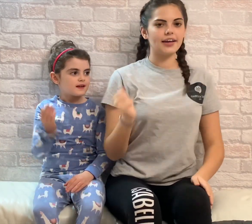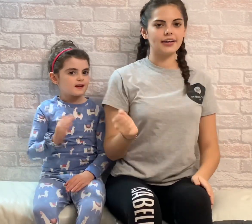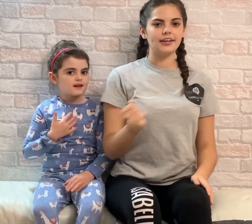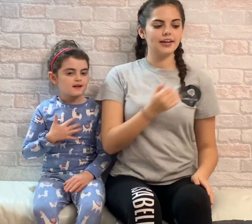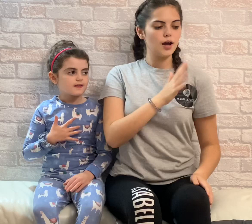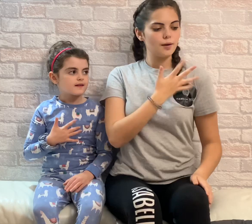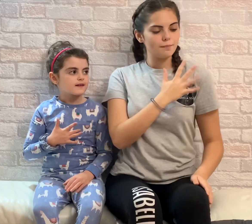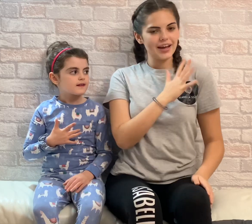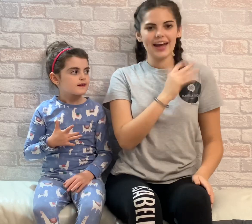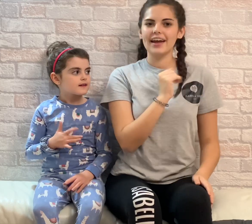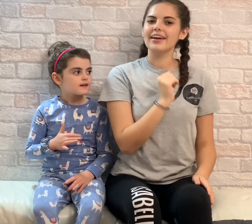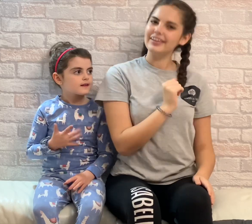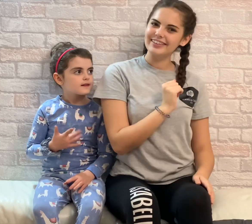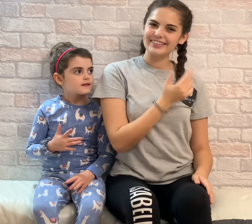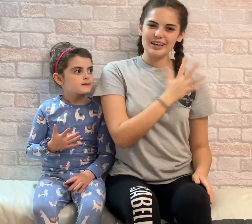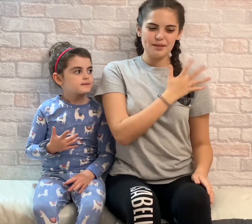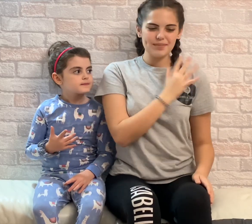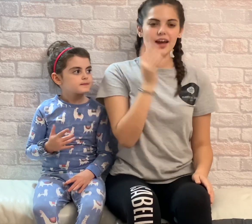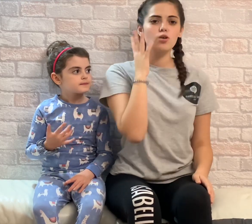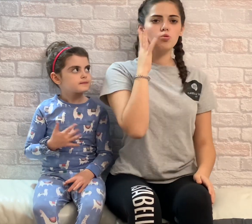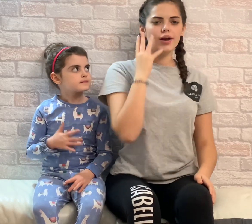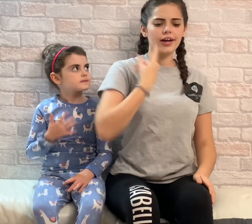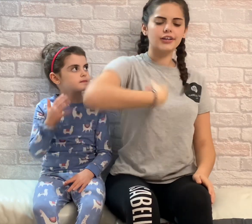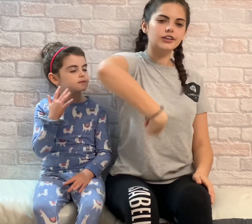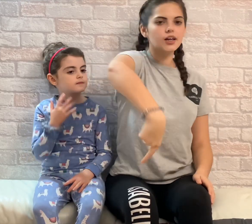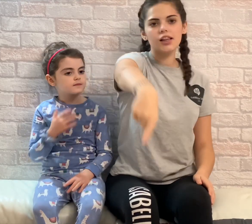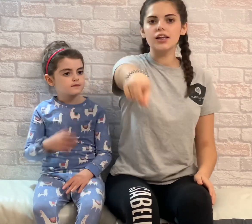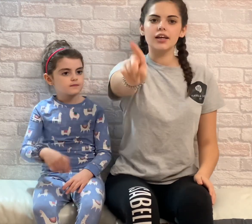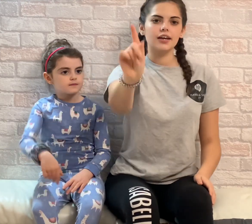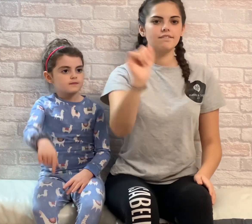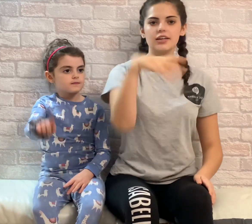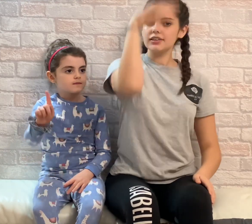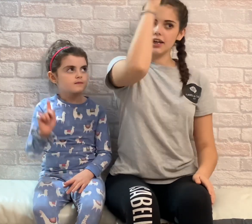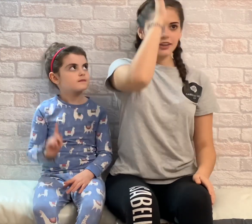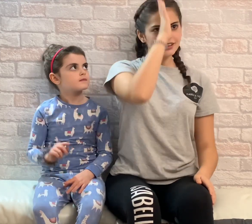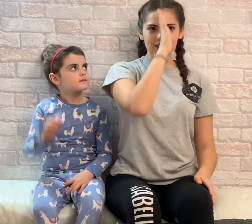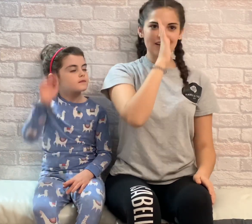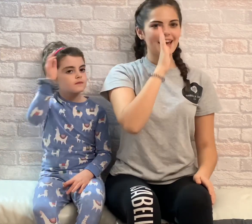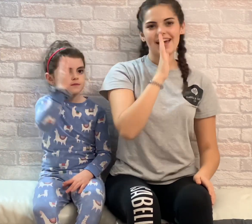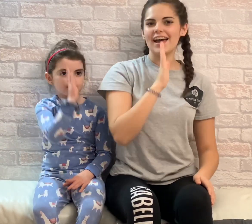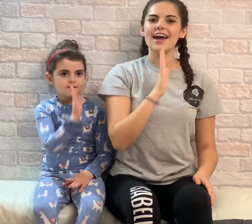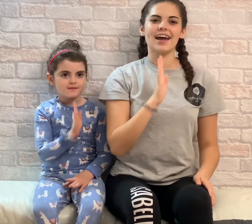pain, pain, pain when you leave. It's such a shame.